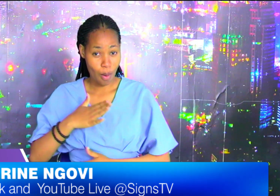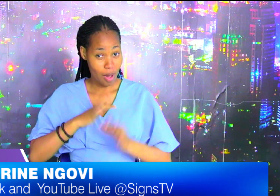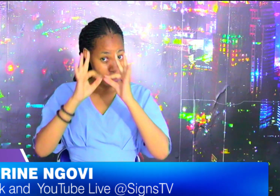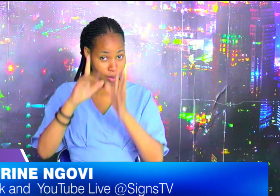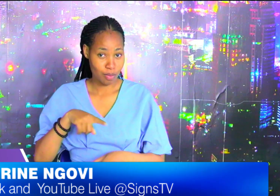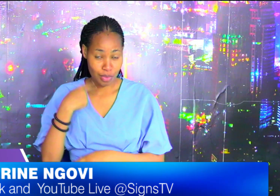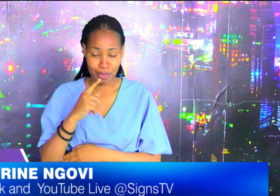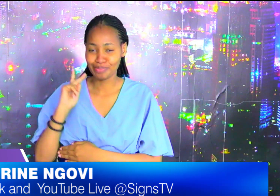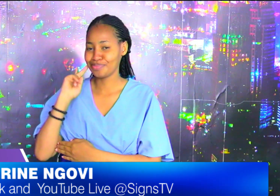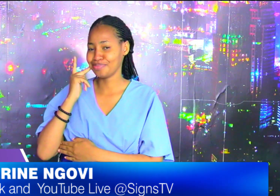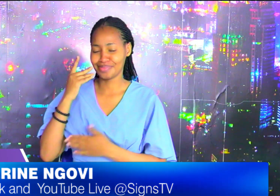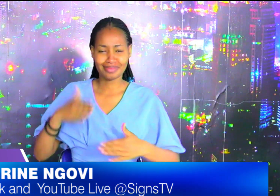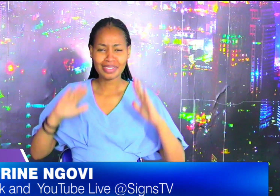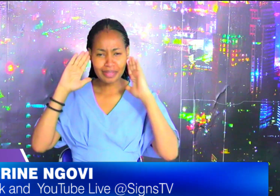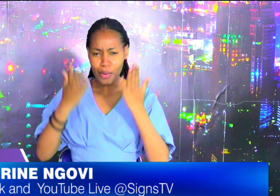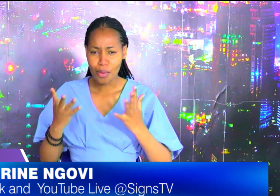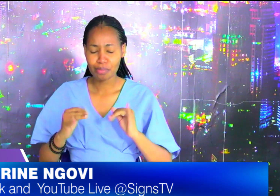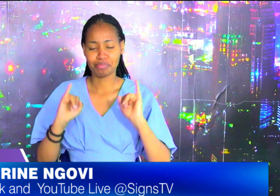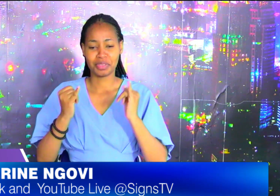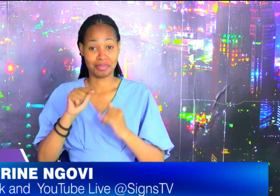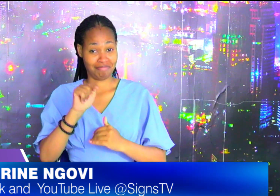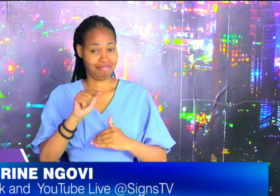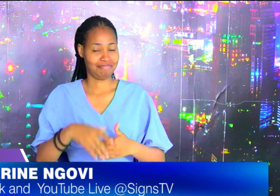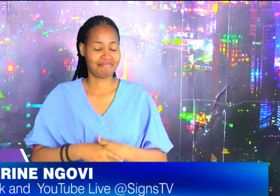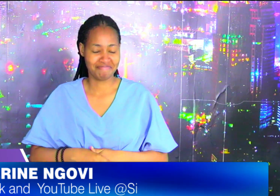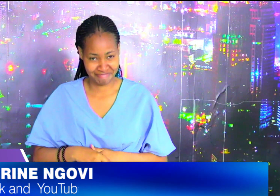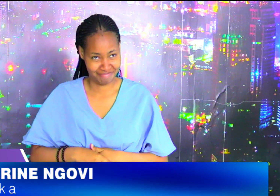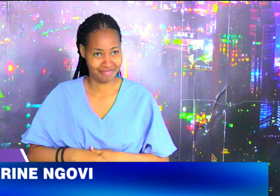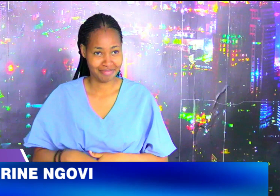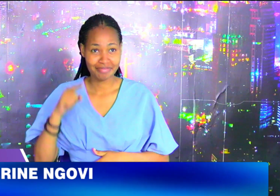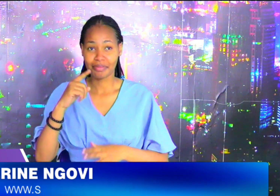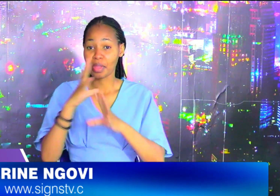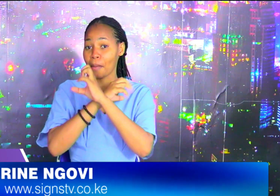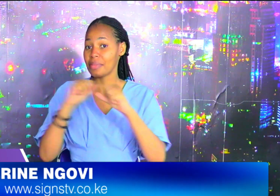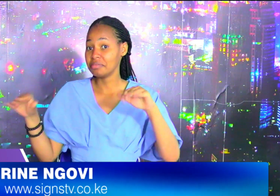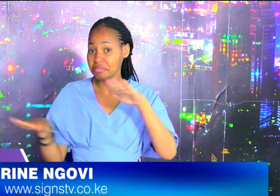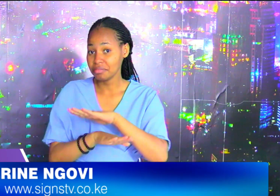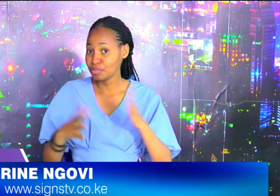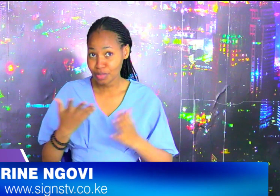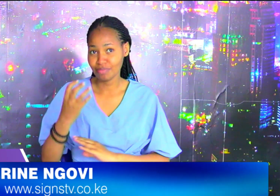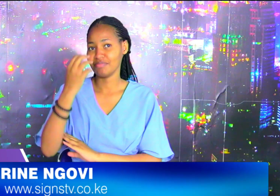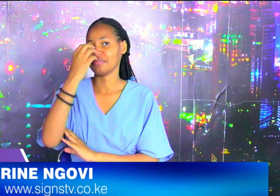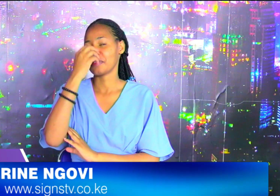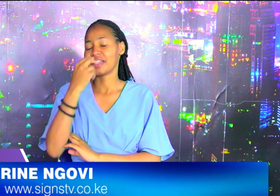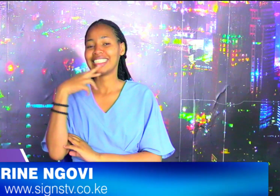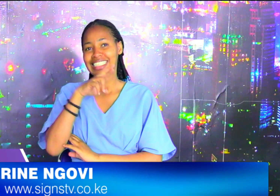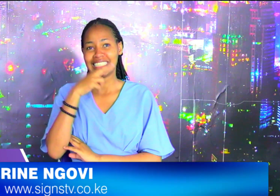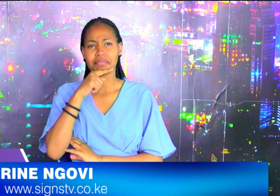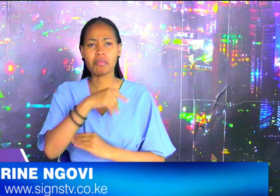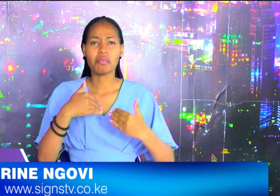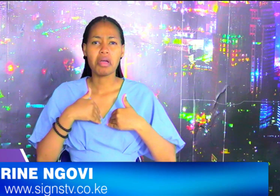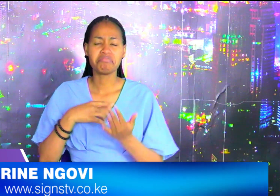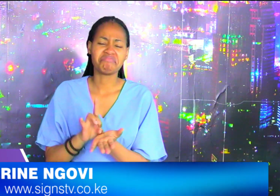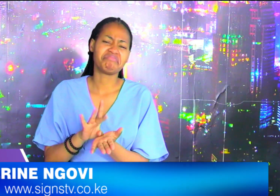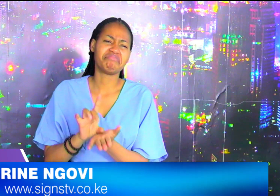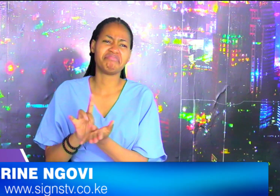Catherine Ngovi, and this is my sign name and my sign language interpreter voicing Esther Kendi. Let's focus on the news updates.